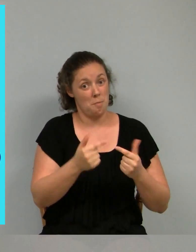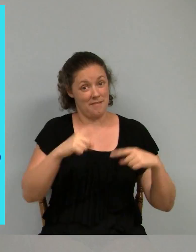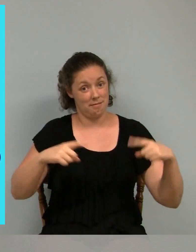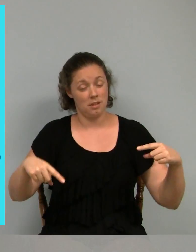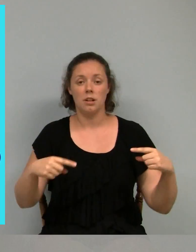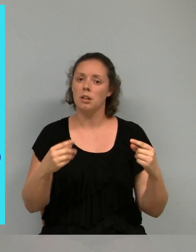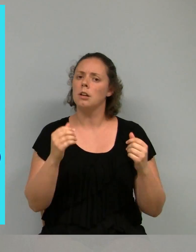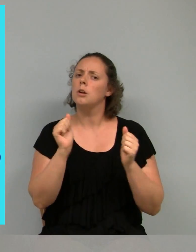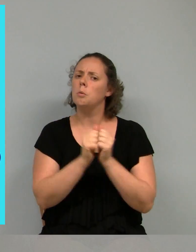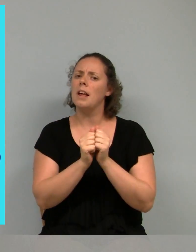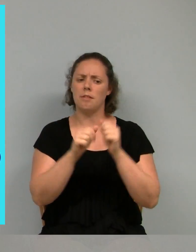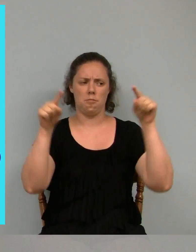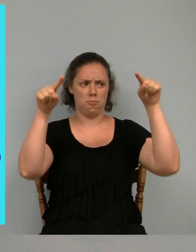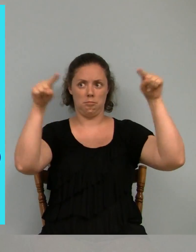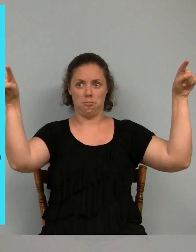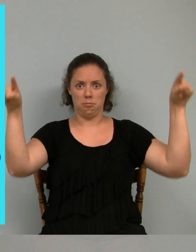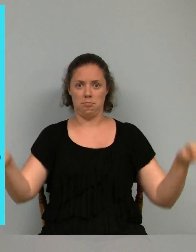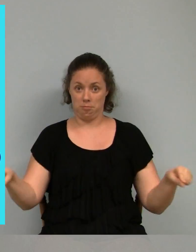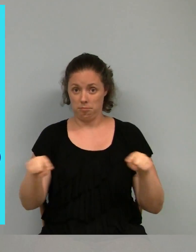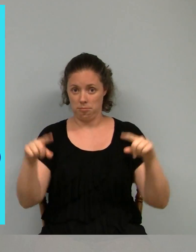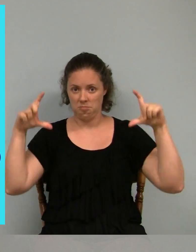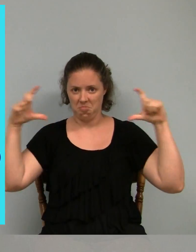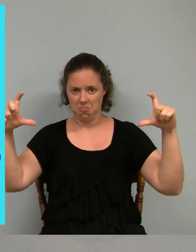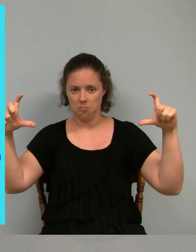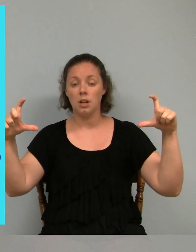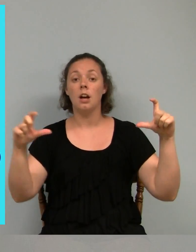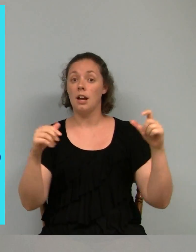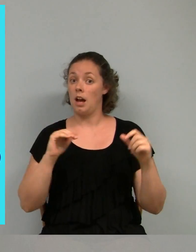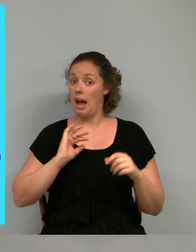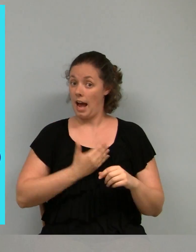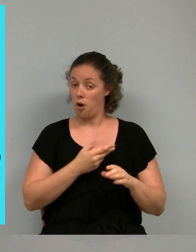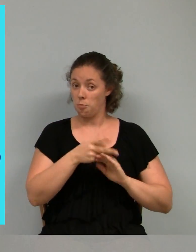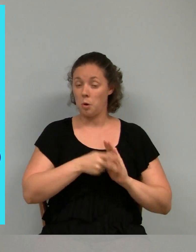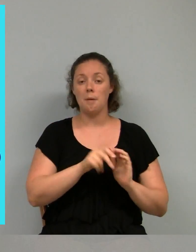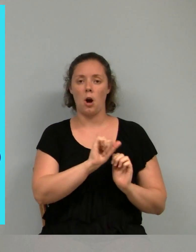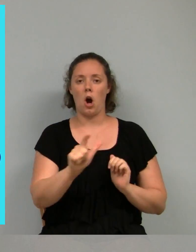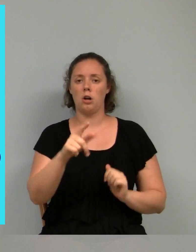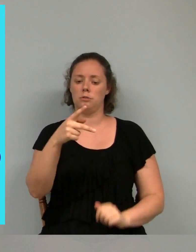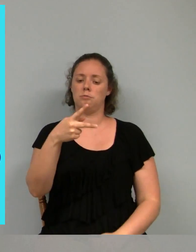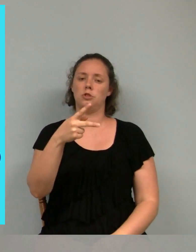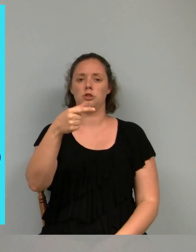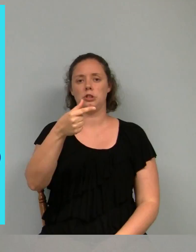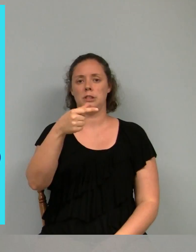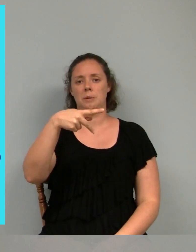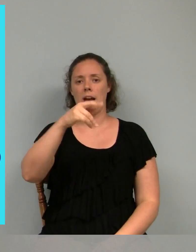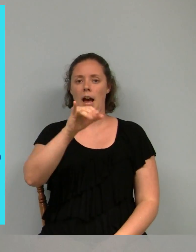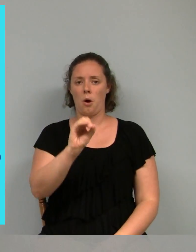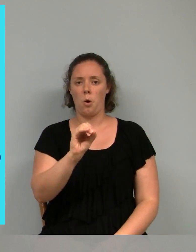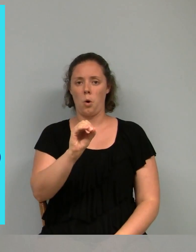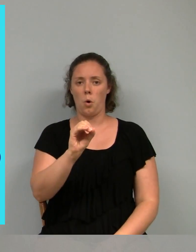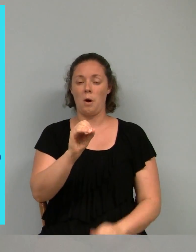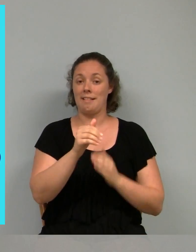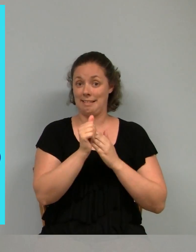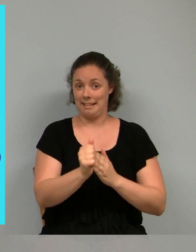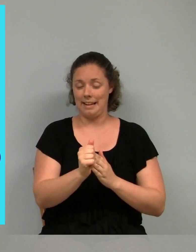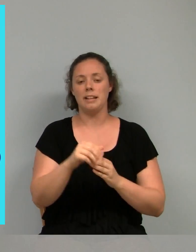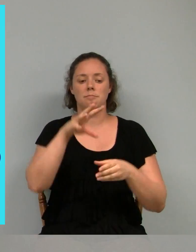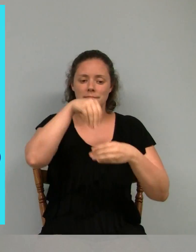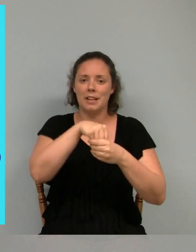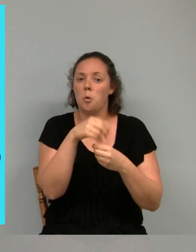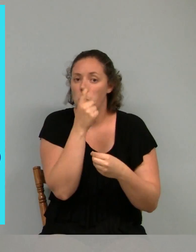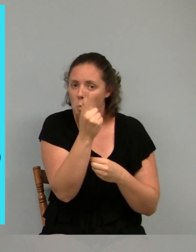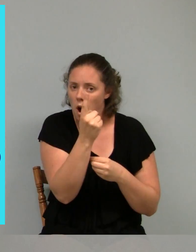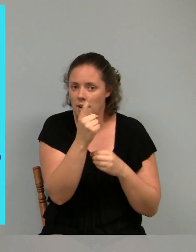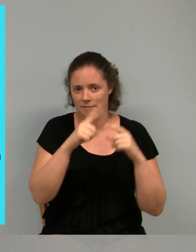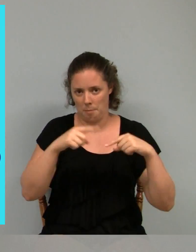square brackets. In our program, all the GPIO lead names are placed in one variable that